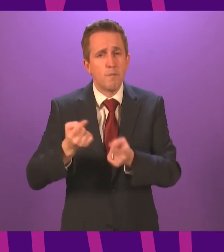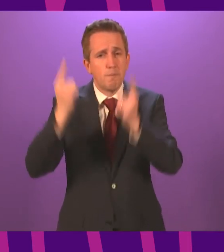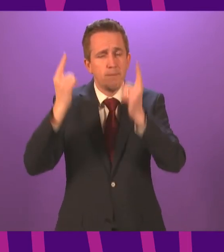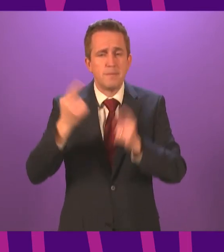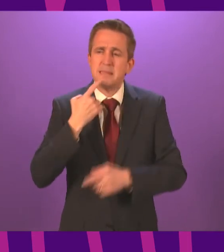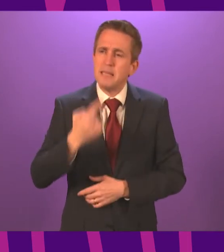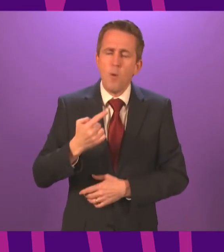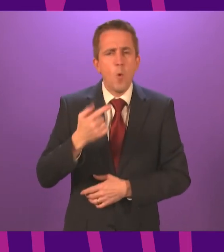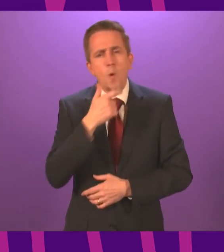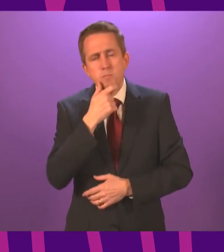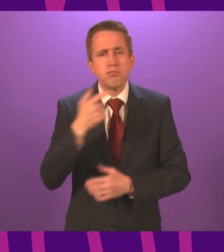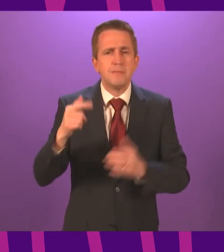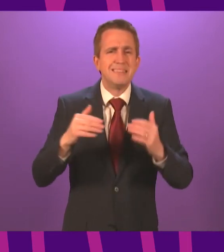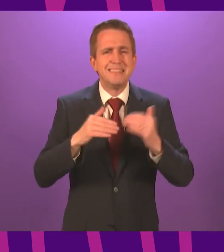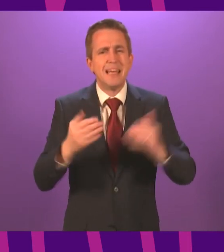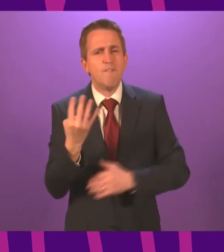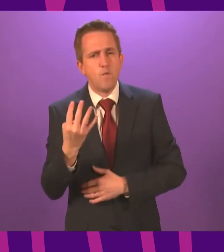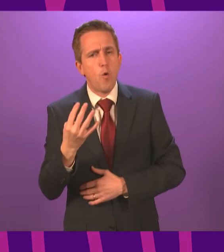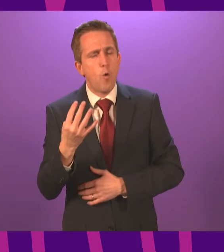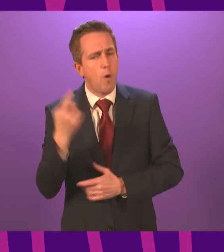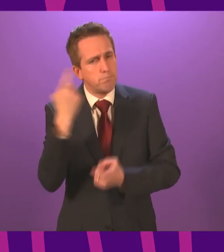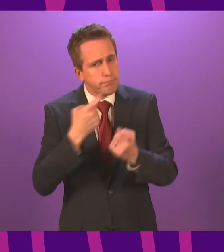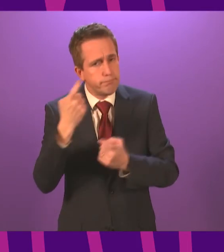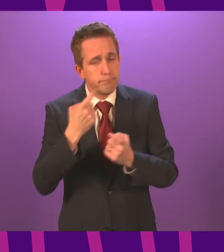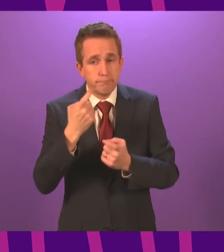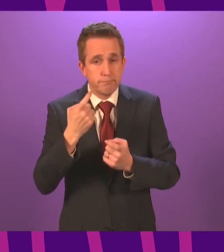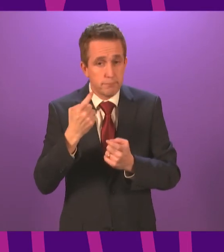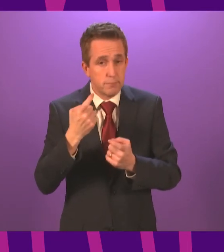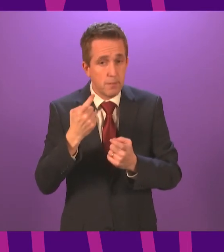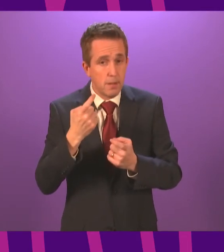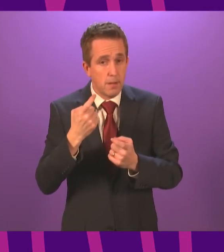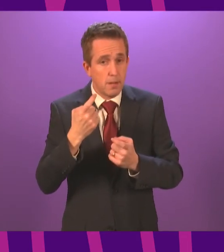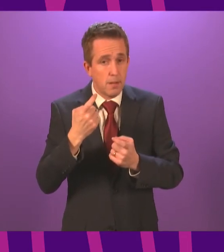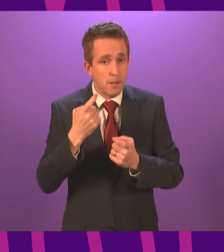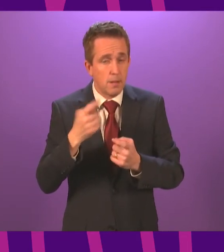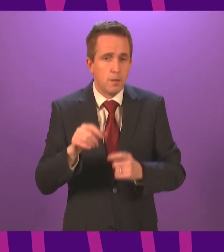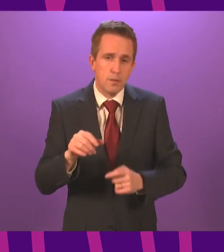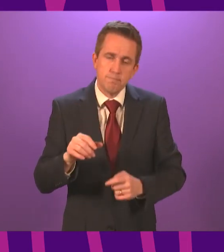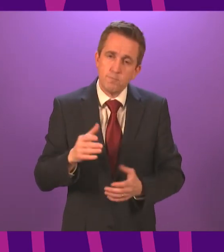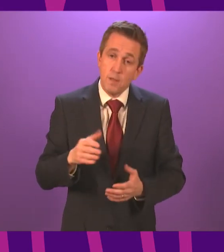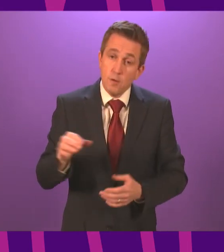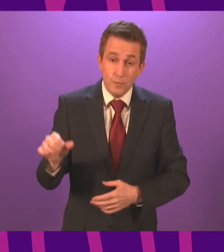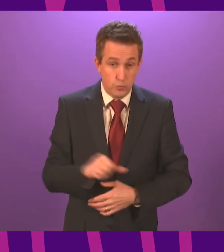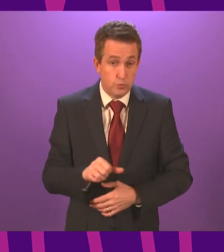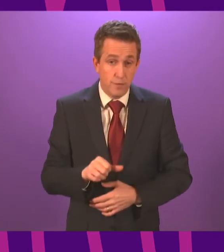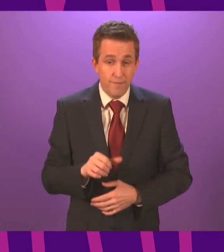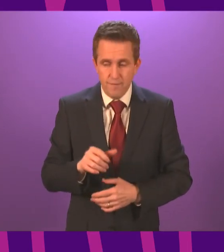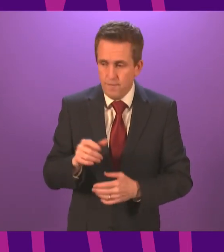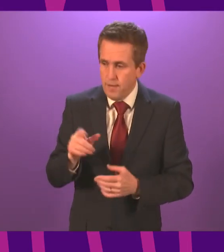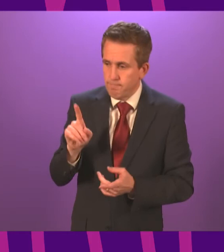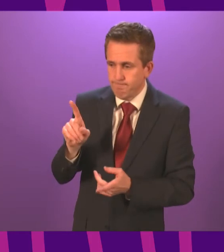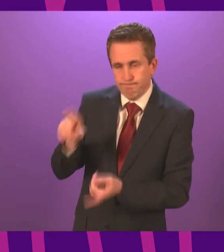Tier 4 restrictions since it was announced. Add to that the lessons that should have been learned from the confusion that